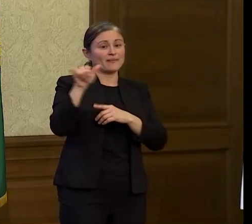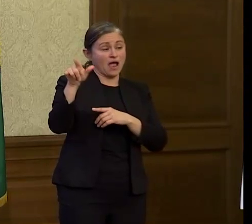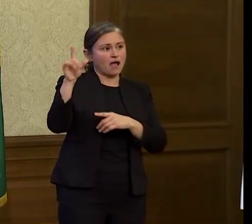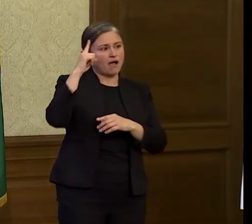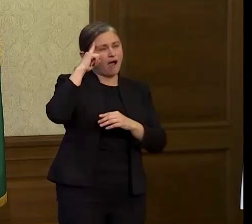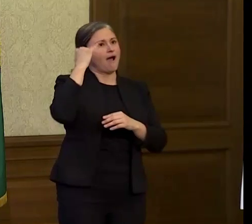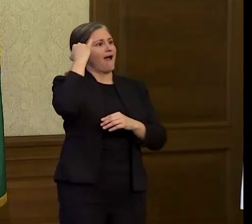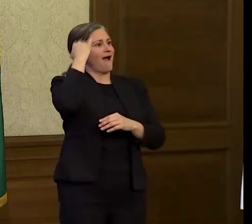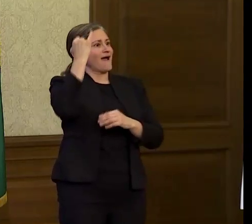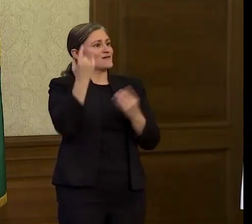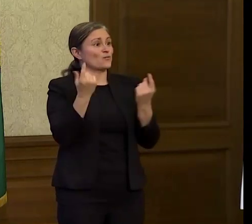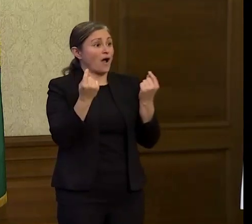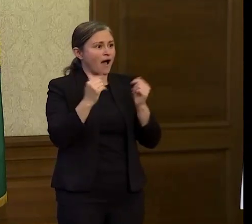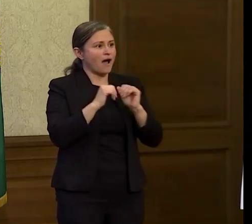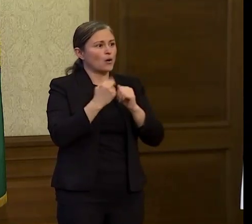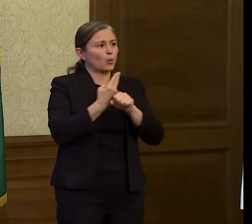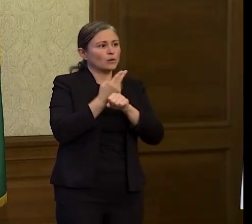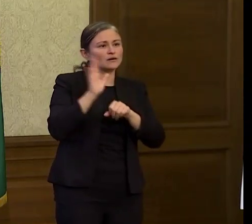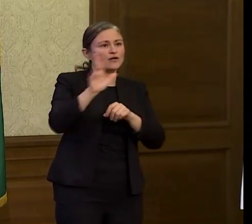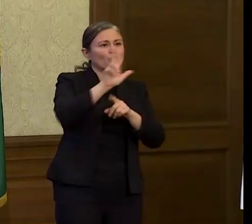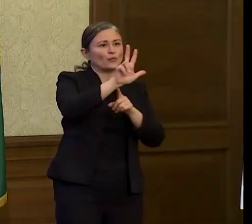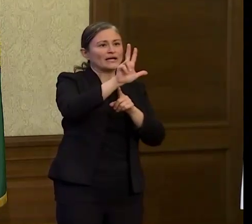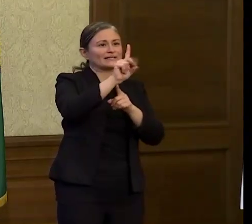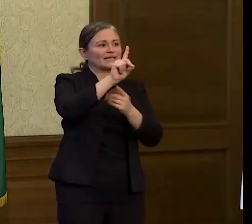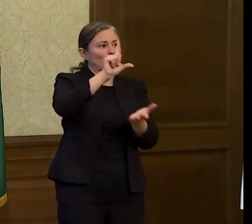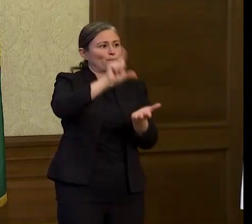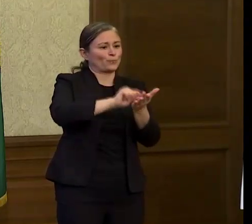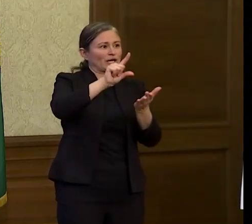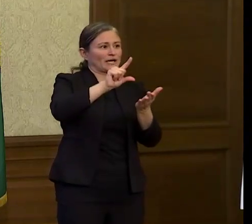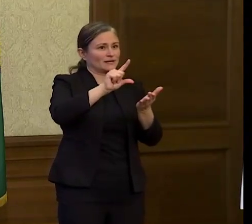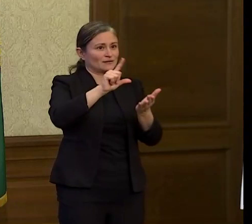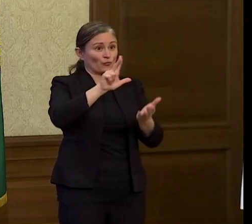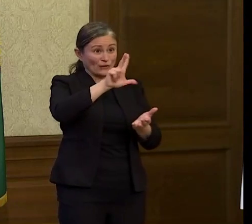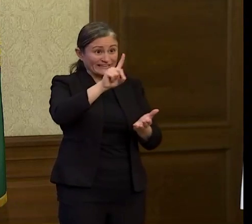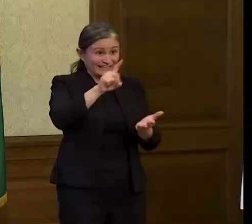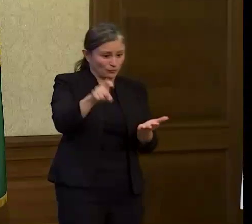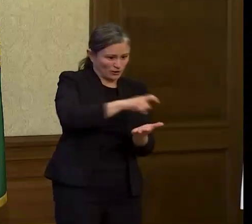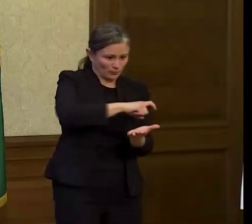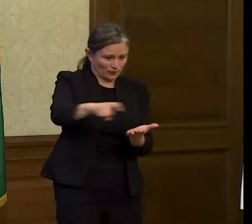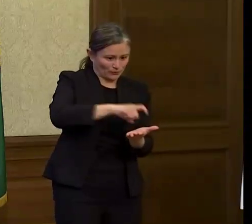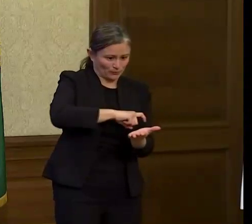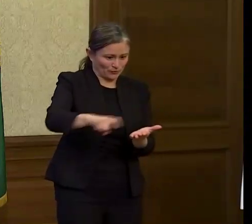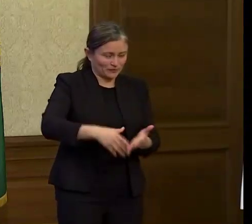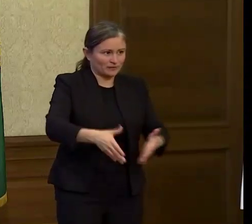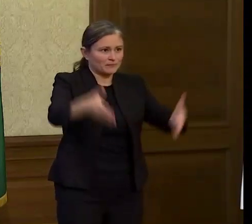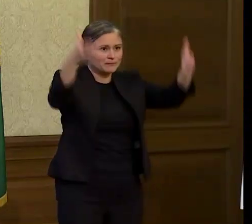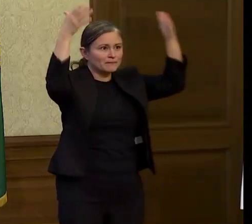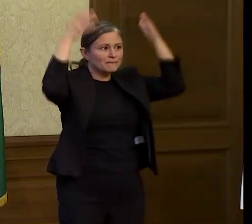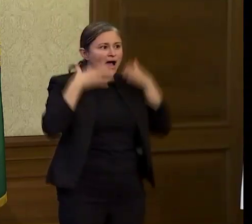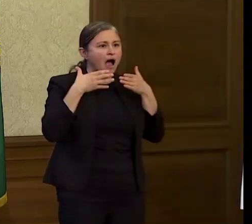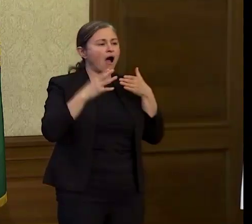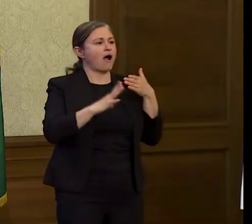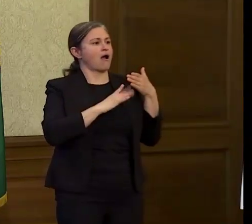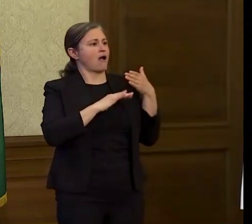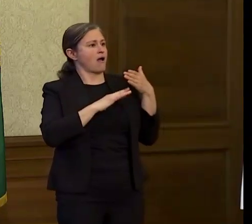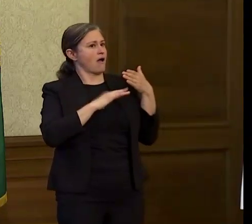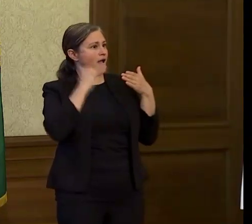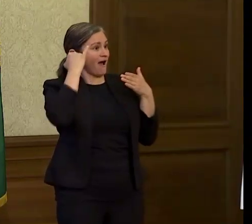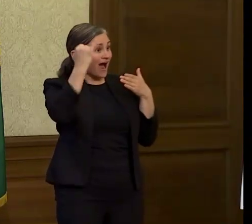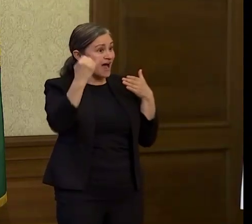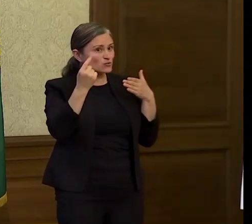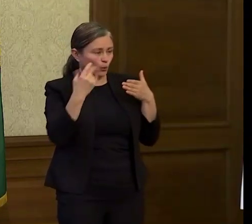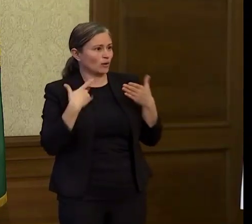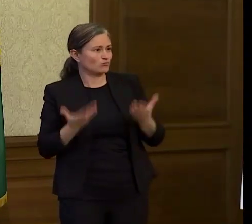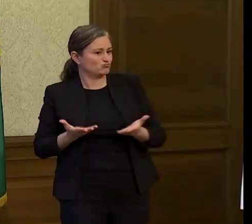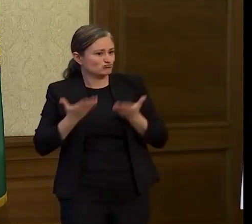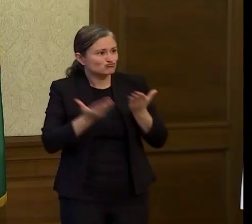we're seeing a lot of creativity. I'm confident we will get that going, but we got to hurry up. Next, we're going to Keith with Coma.